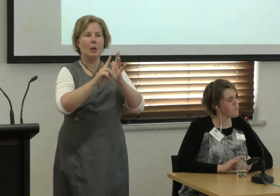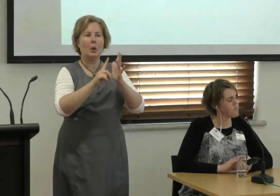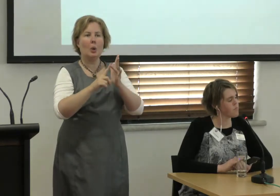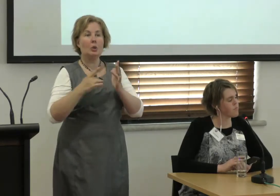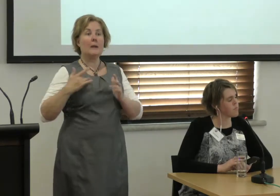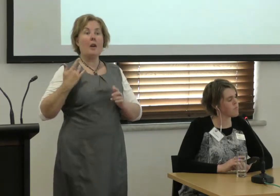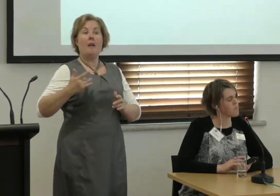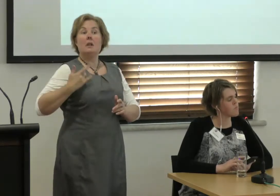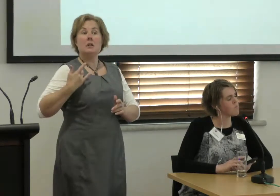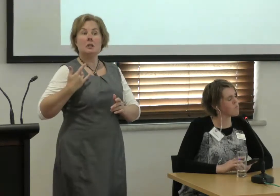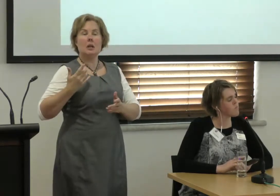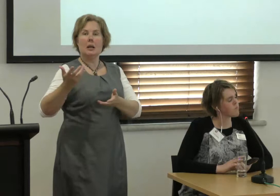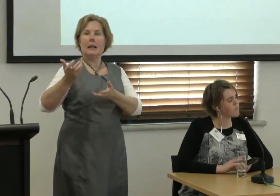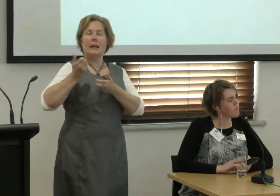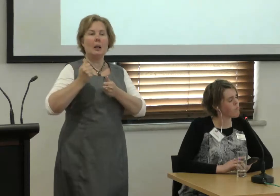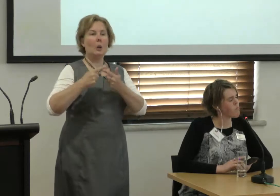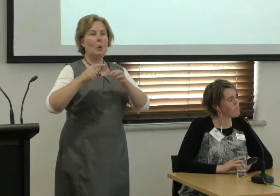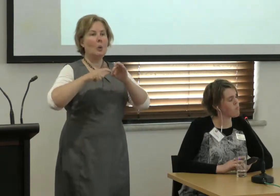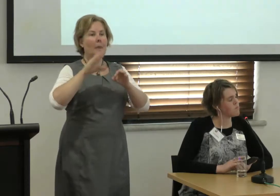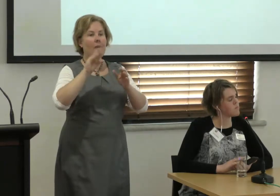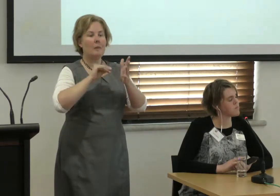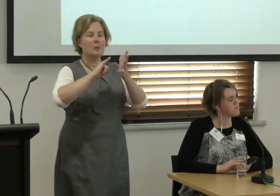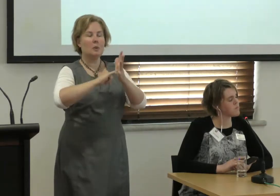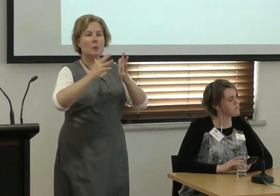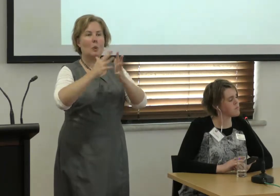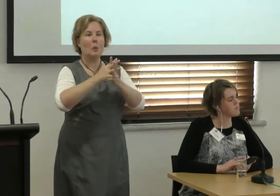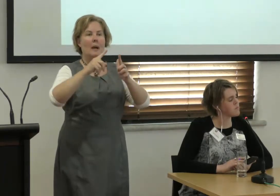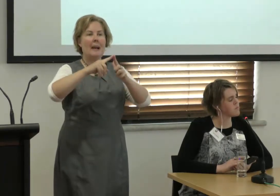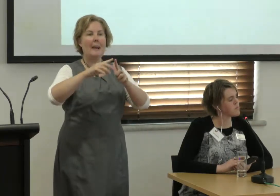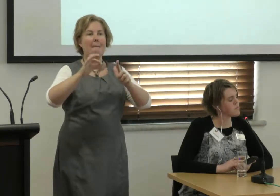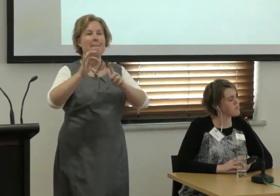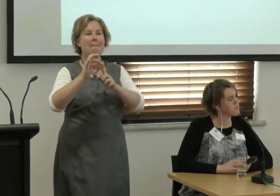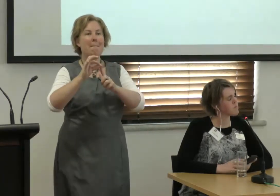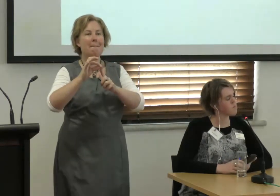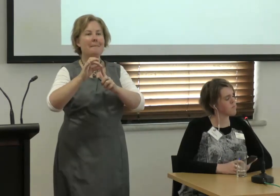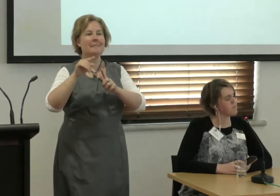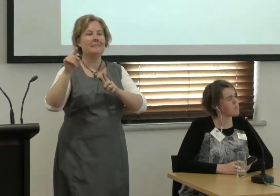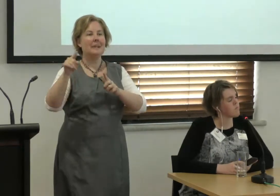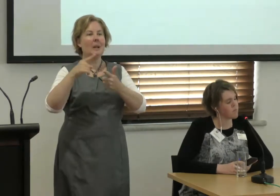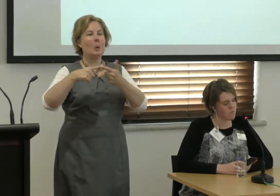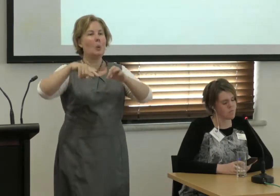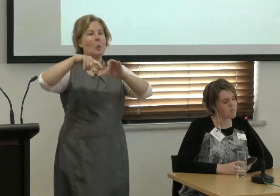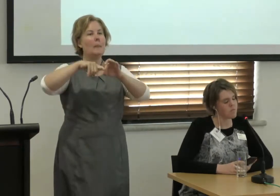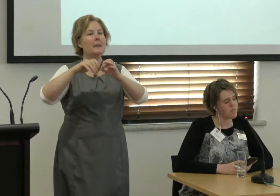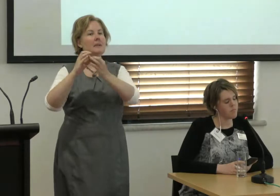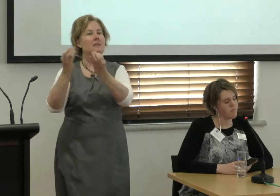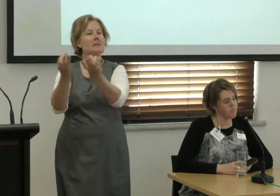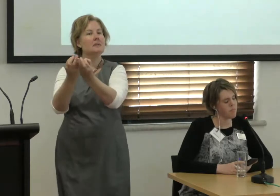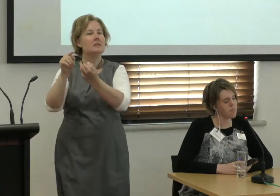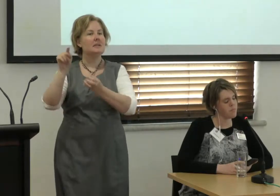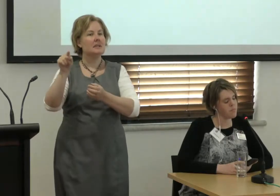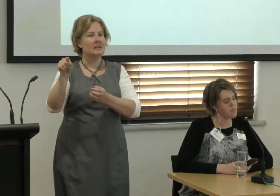SWEP. Now, if you go, you might have a very specifically